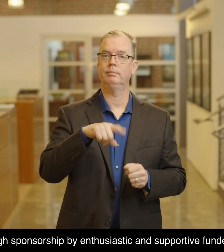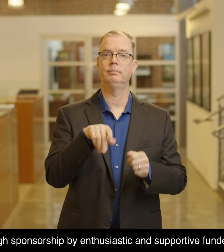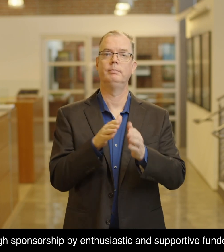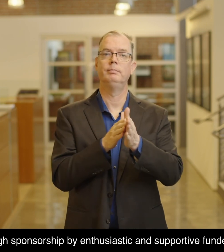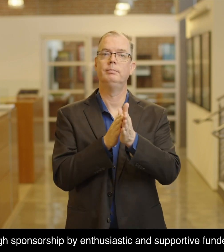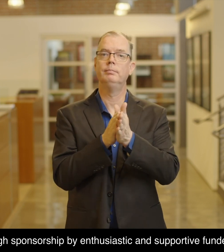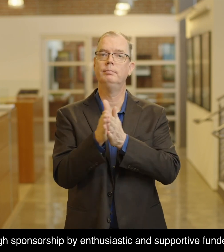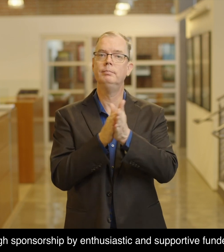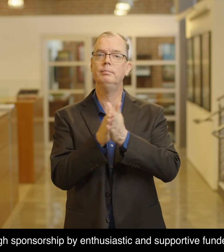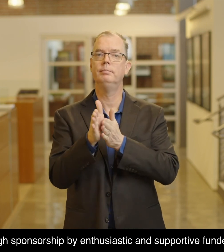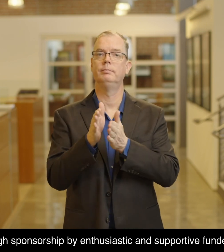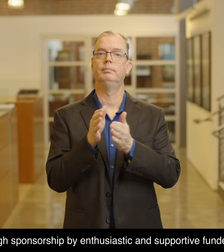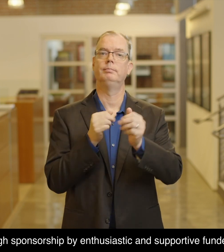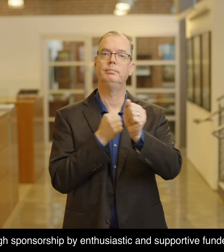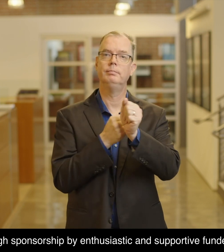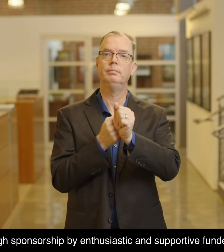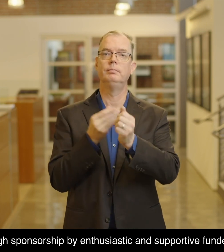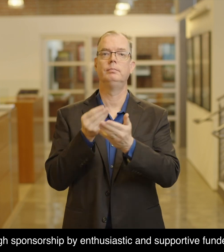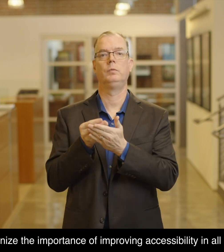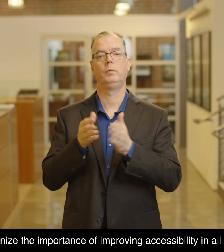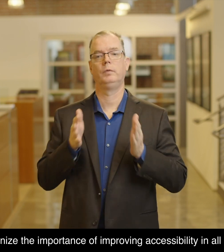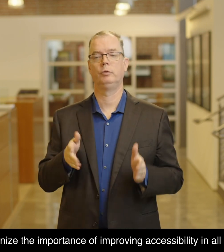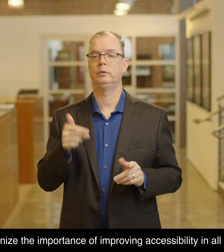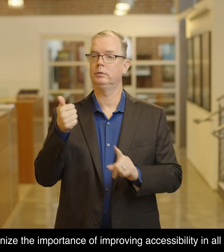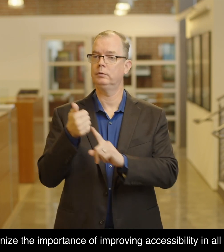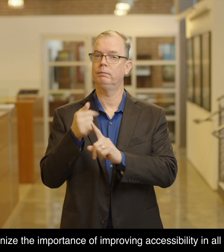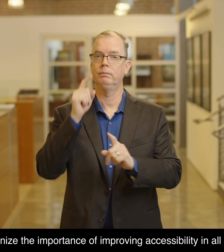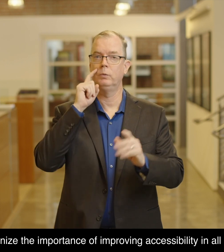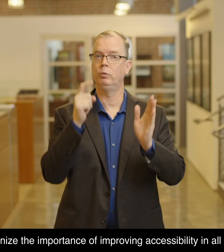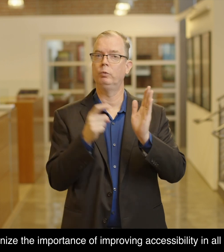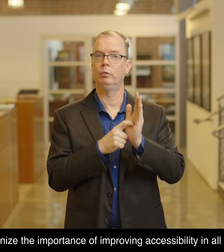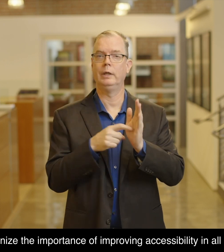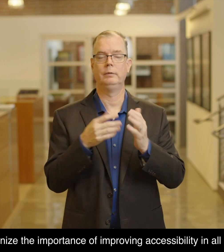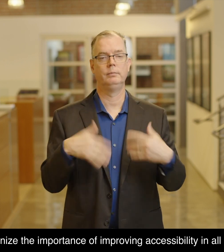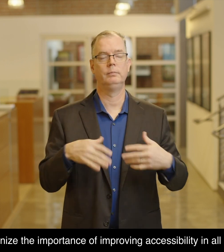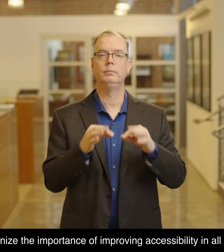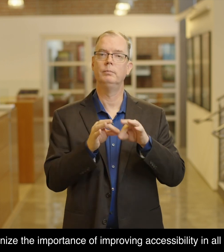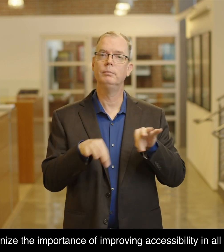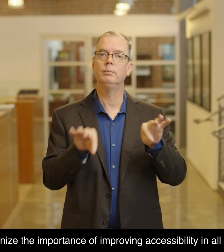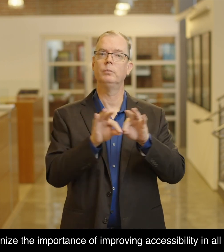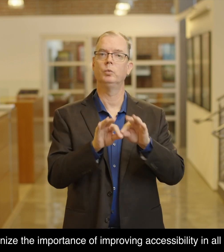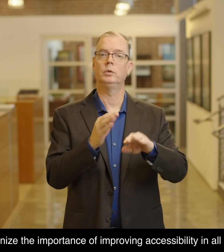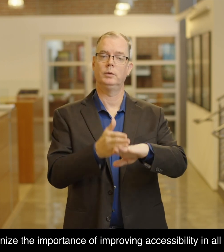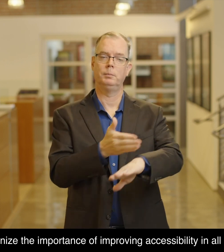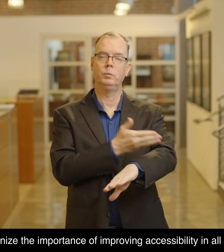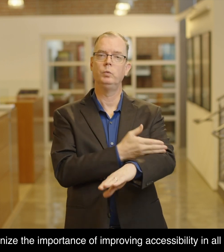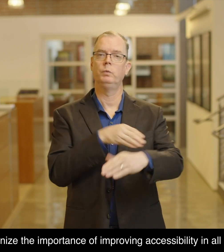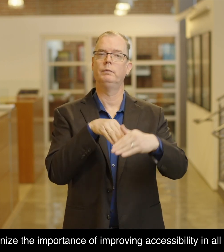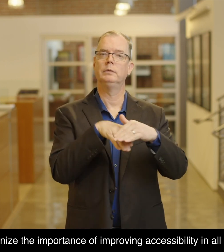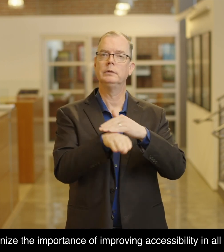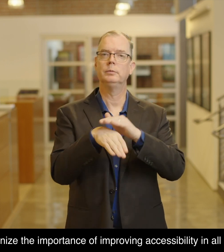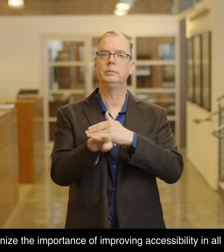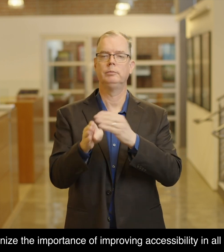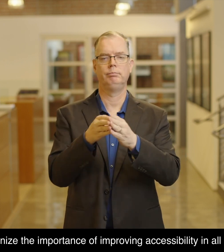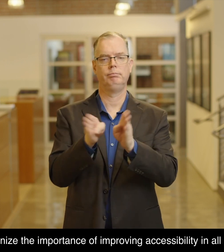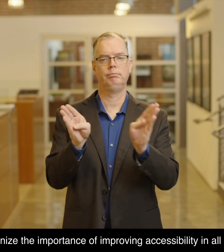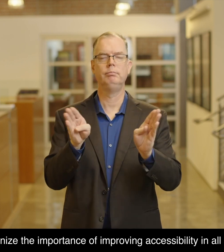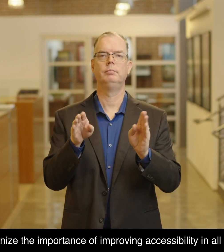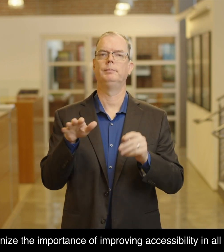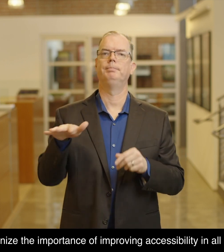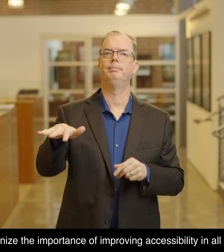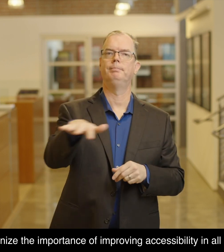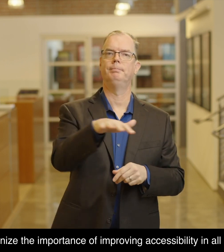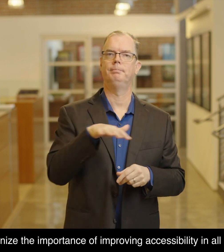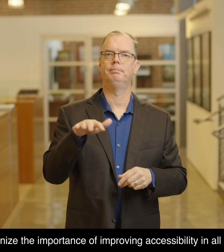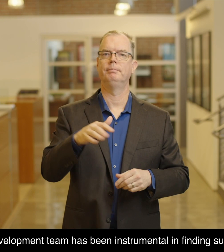by enthusiastic and supportive funders who recognize the importance of improving accessibility in all